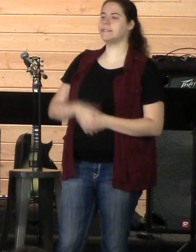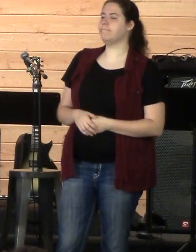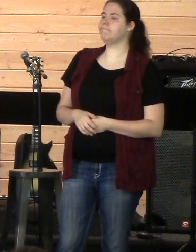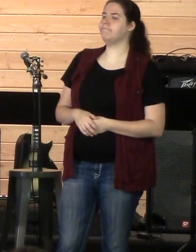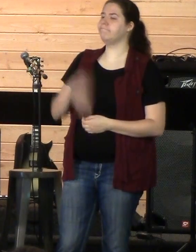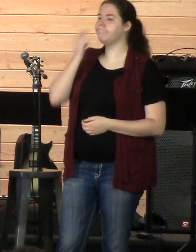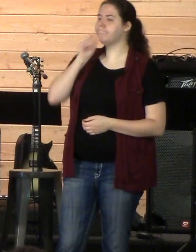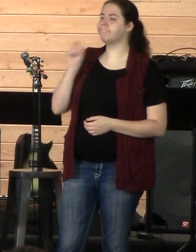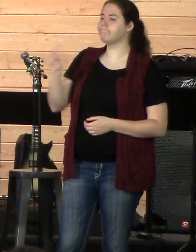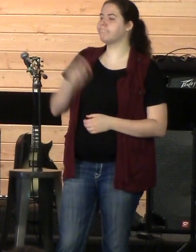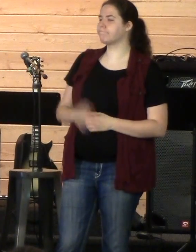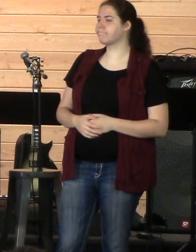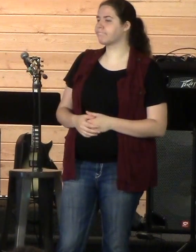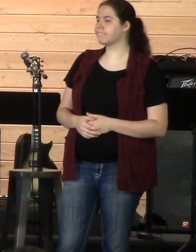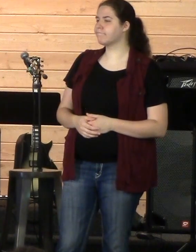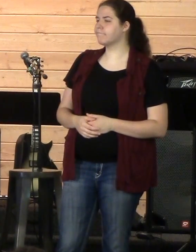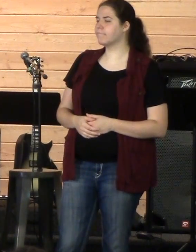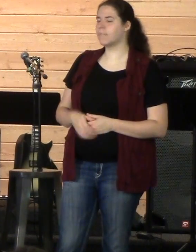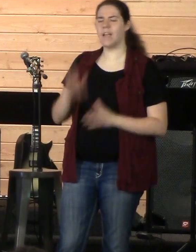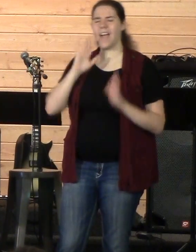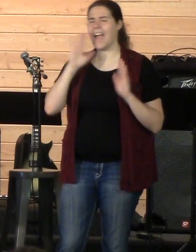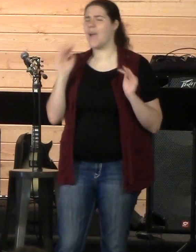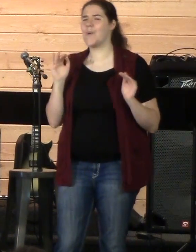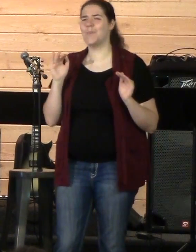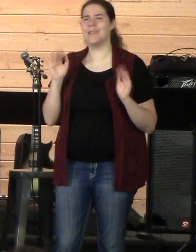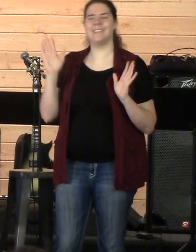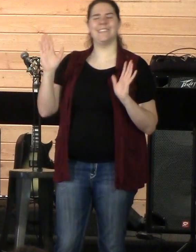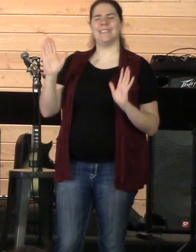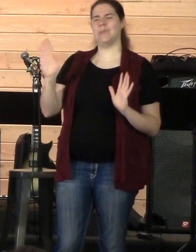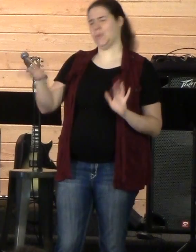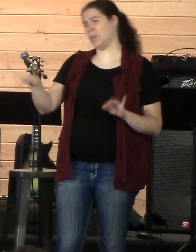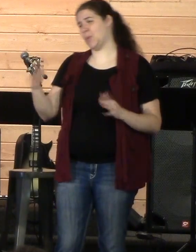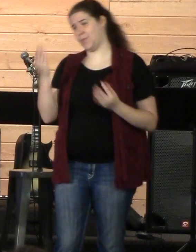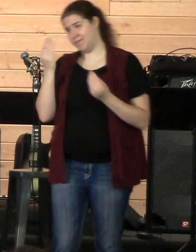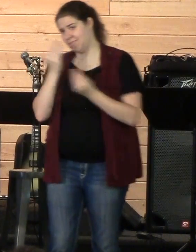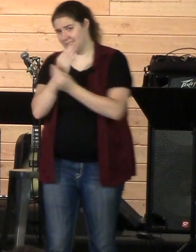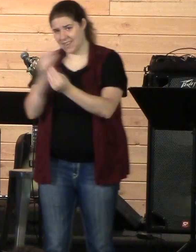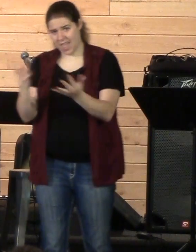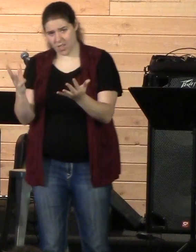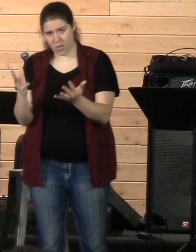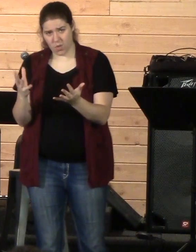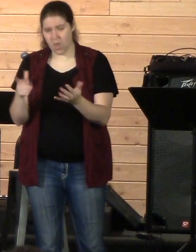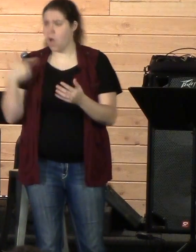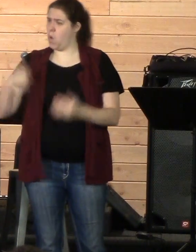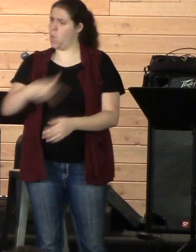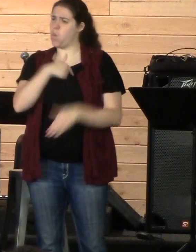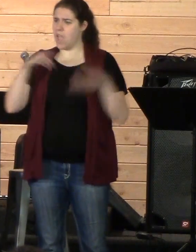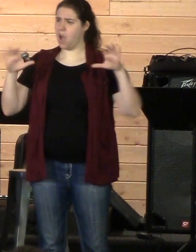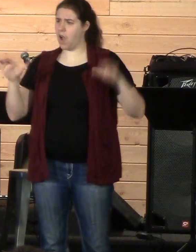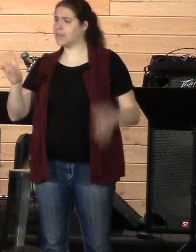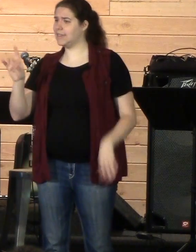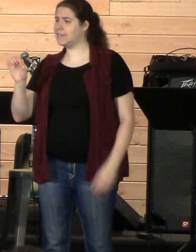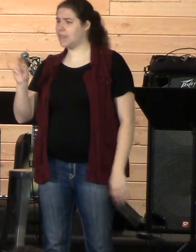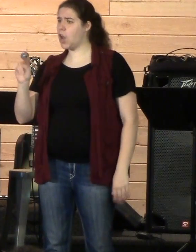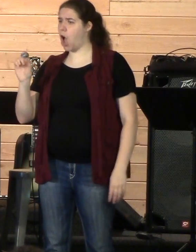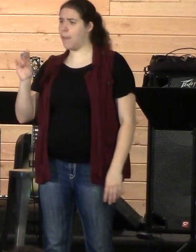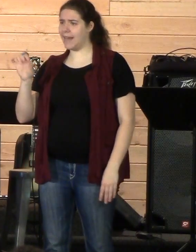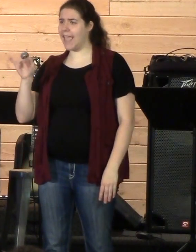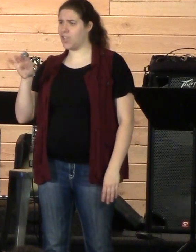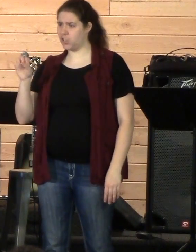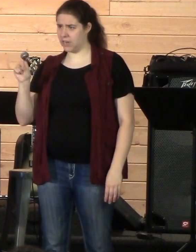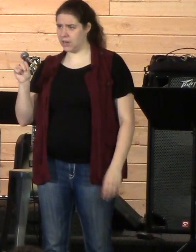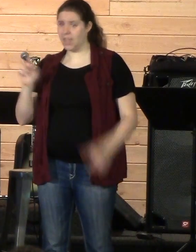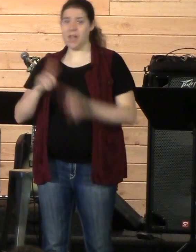don't. Oh, can I just tell you, we're a denomination, but boy, if we become a denomination and we